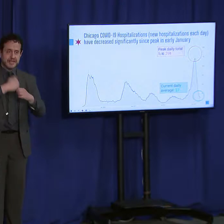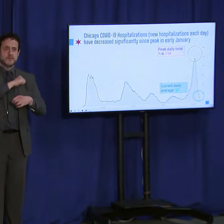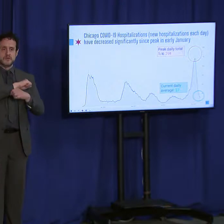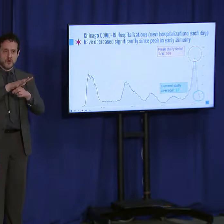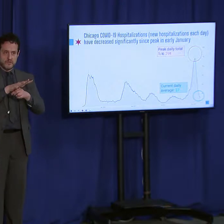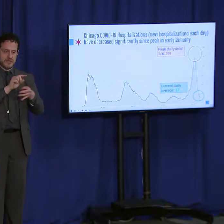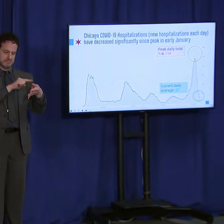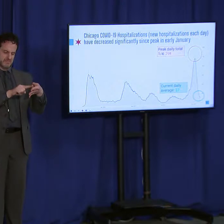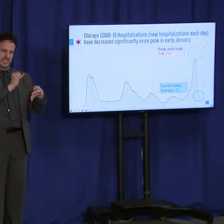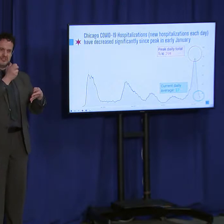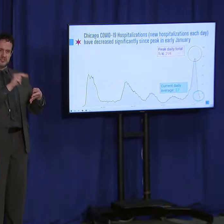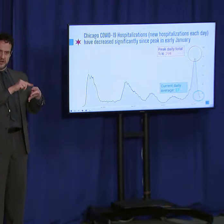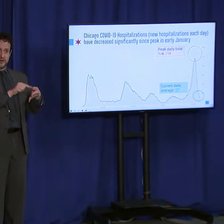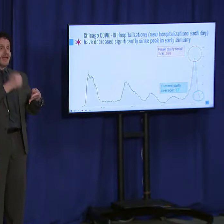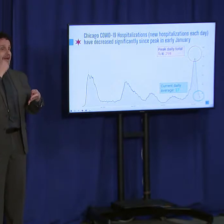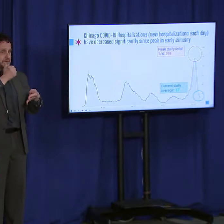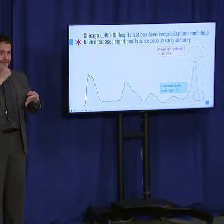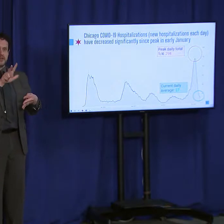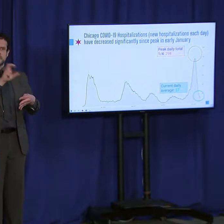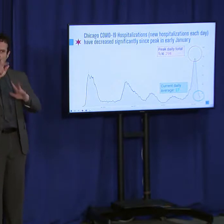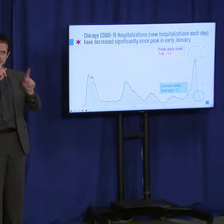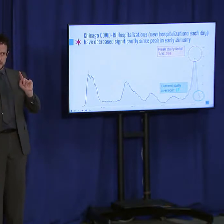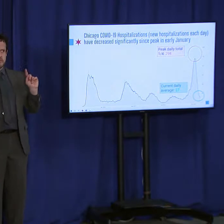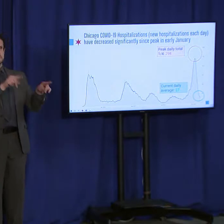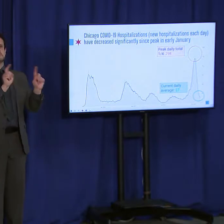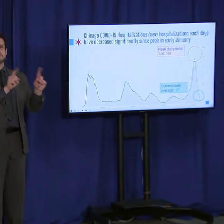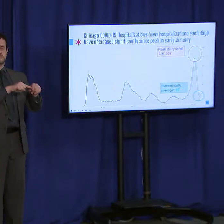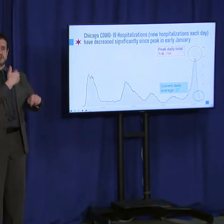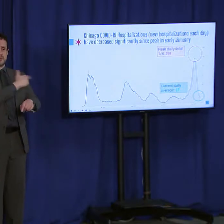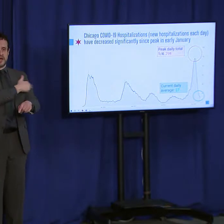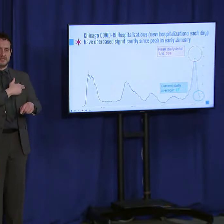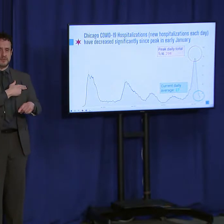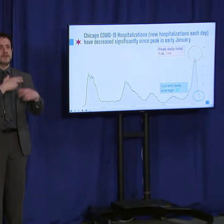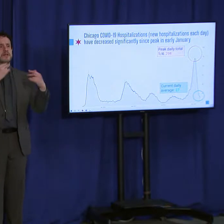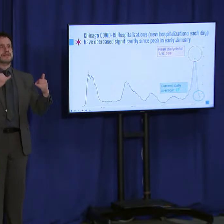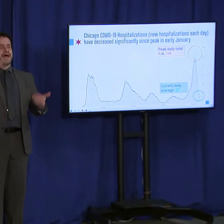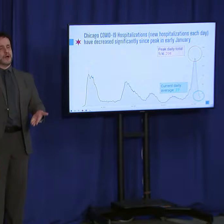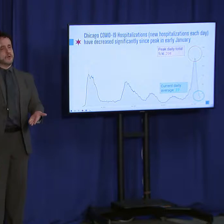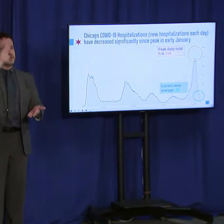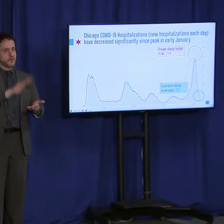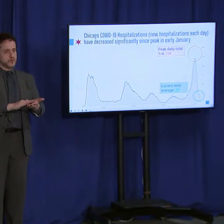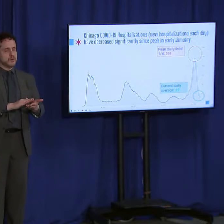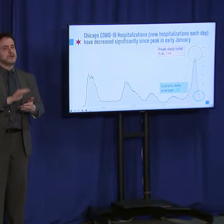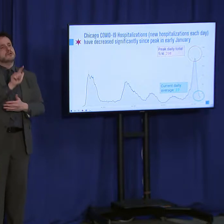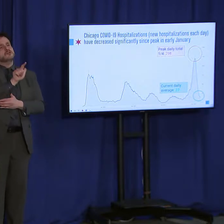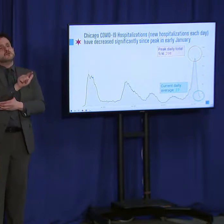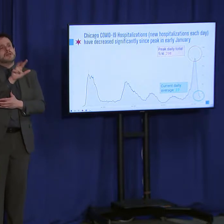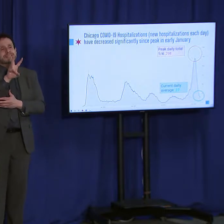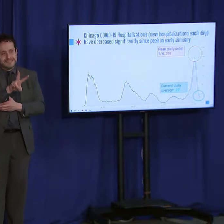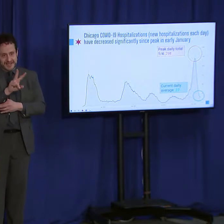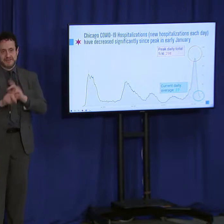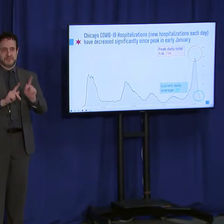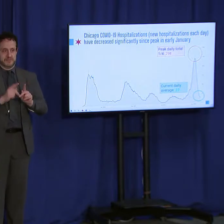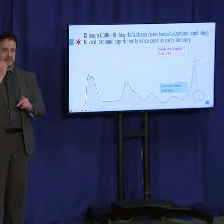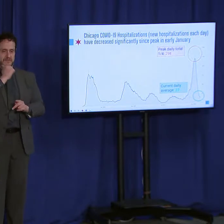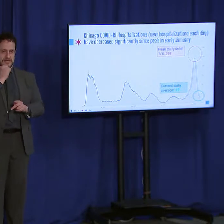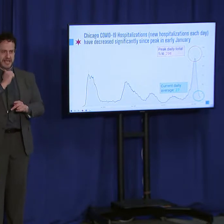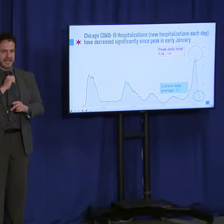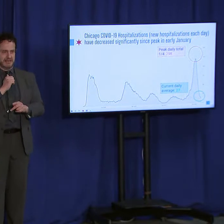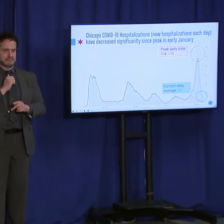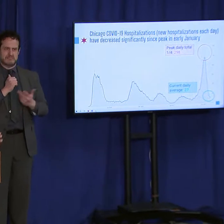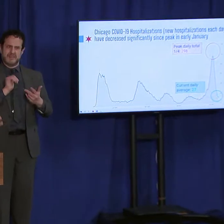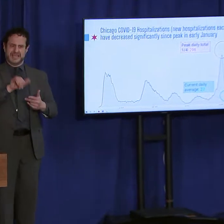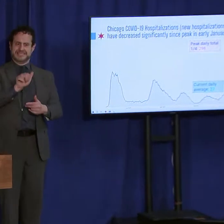early January each day. Now we're at a 10% of that, 27 per day. And I want to make the point